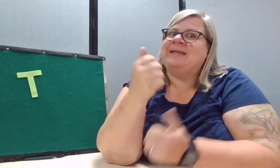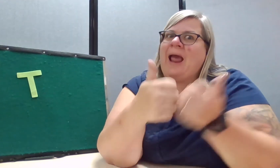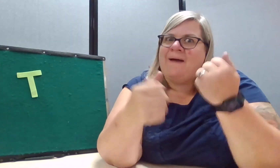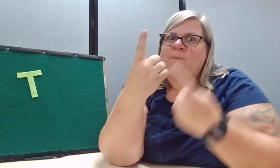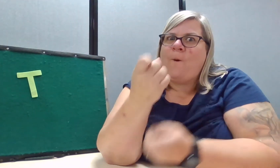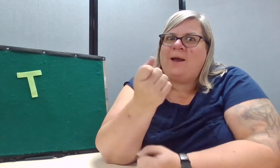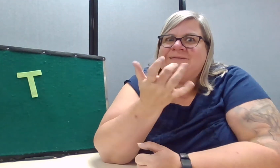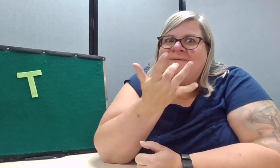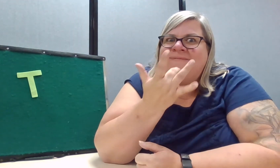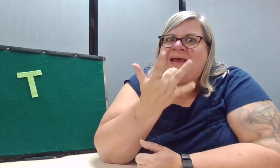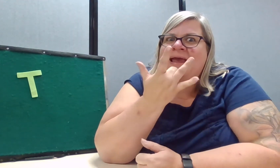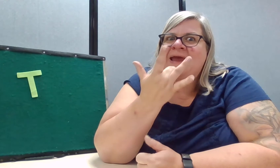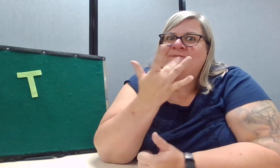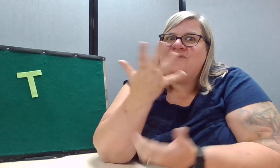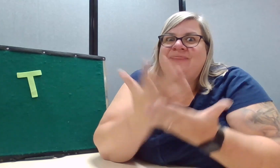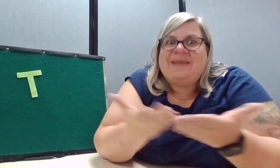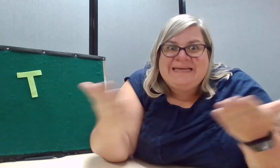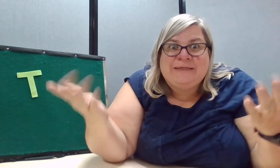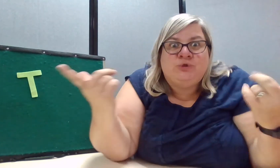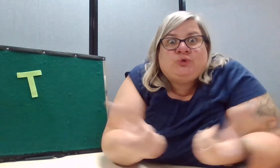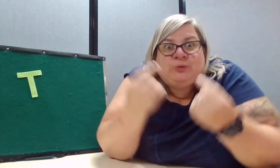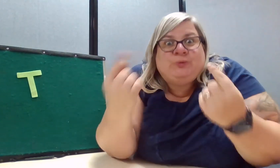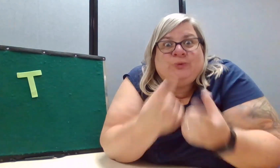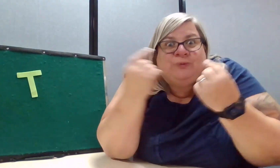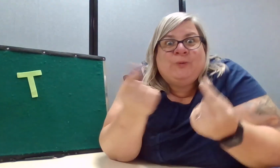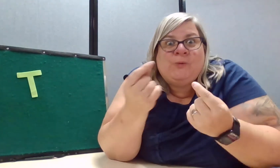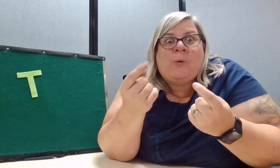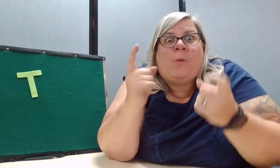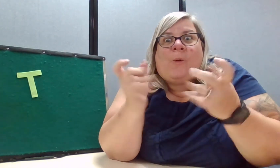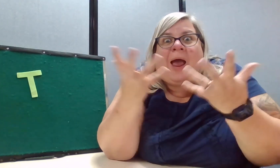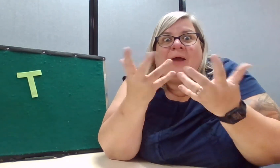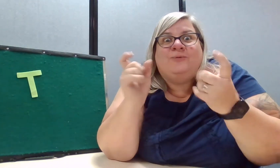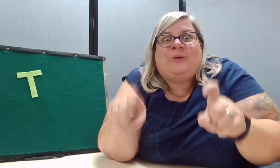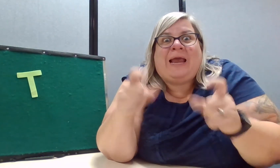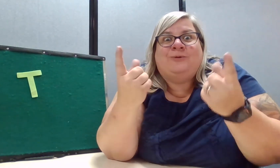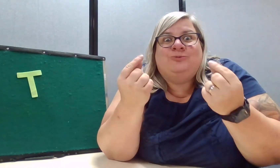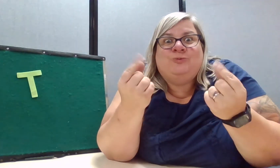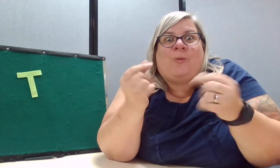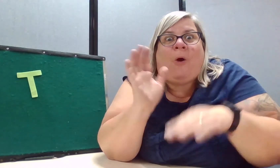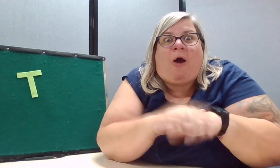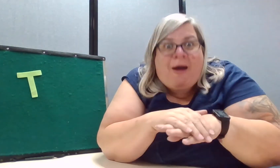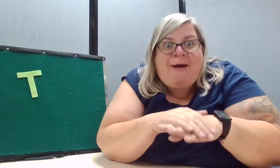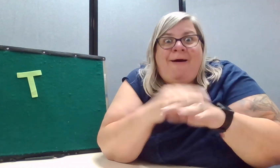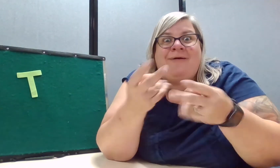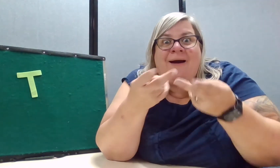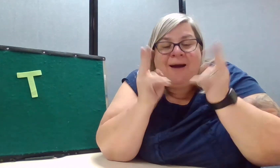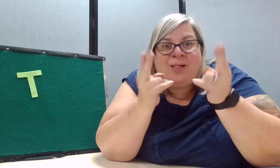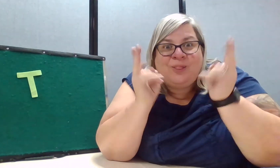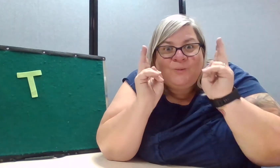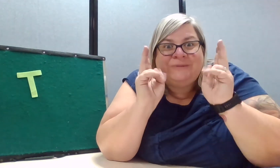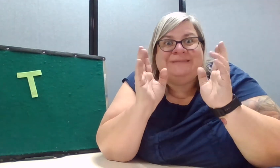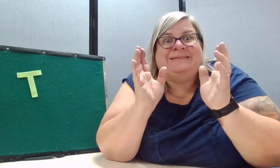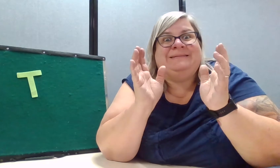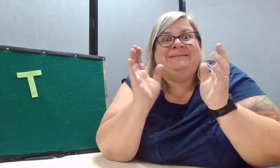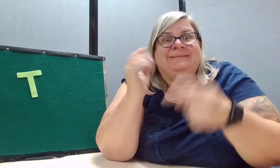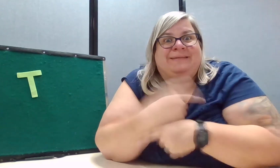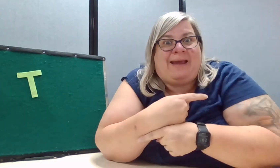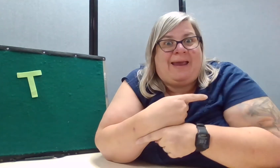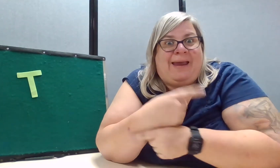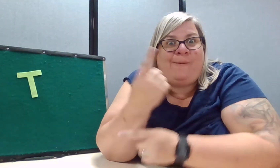This is everyone's favorite thing to do on Halloween. What do you like to do on Halloween?